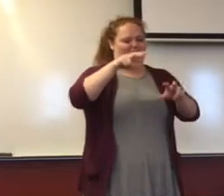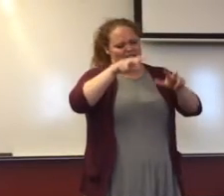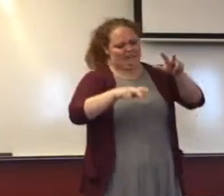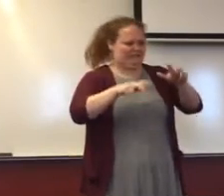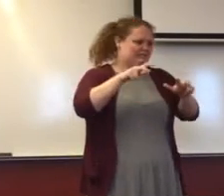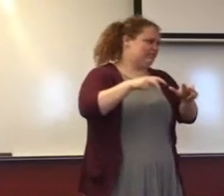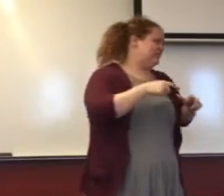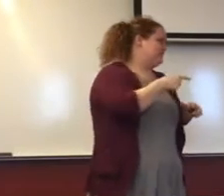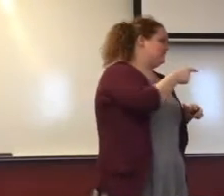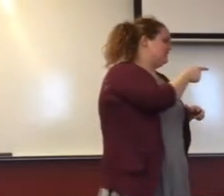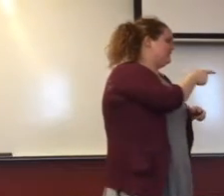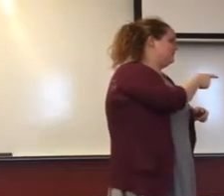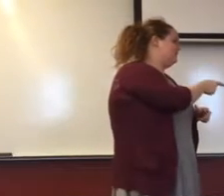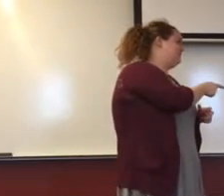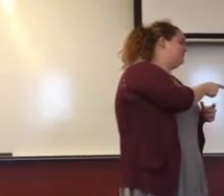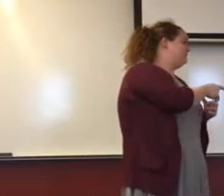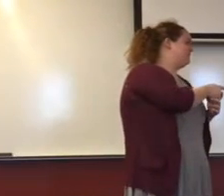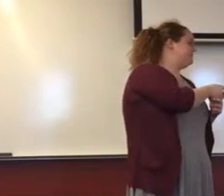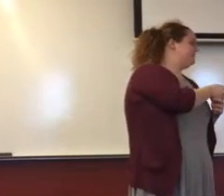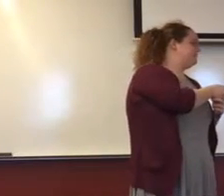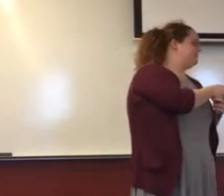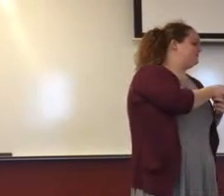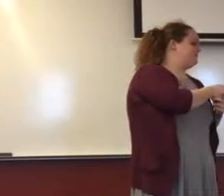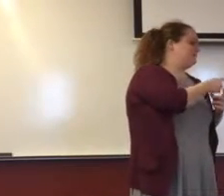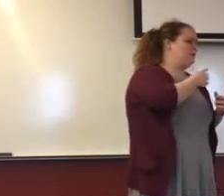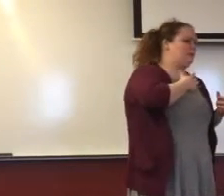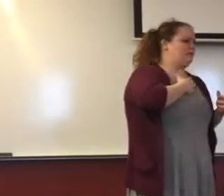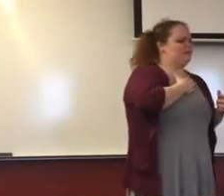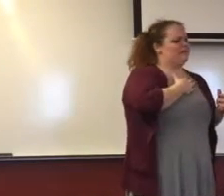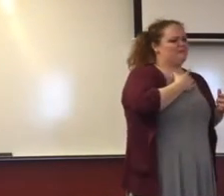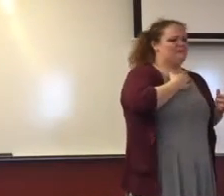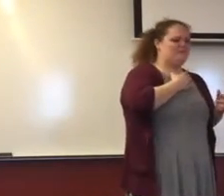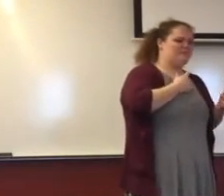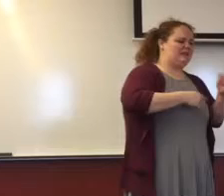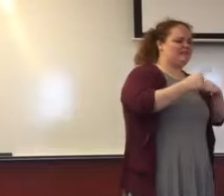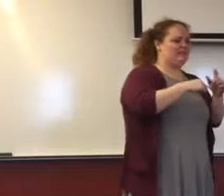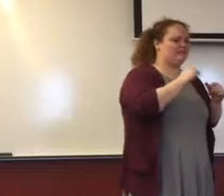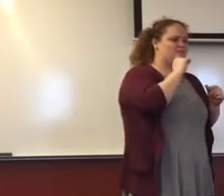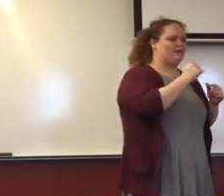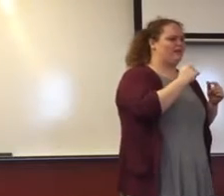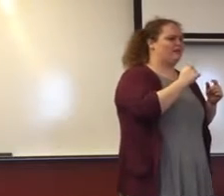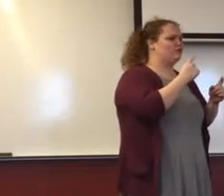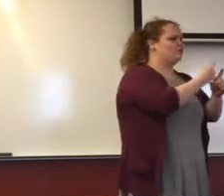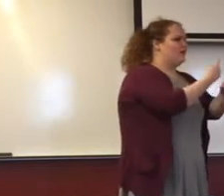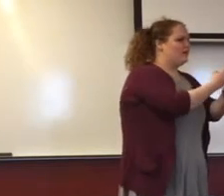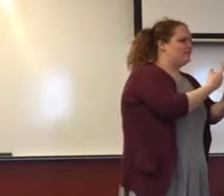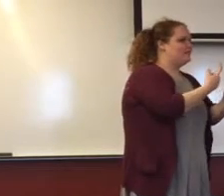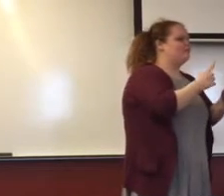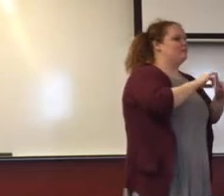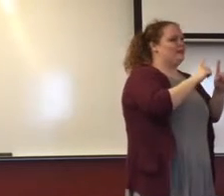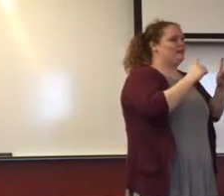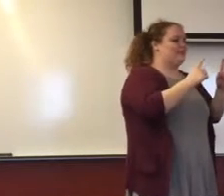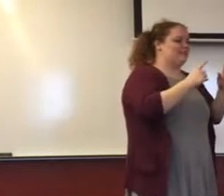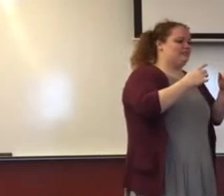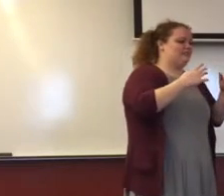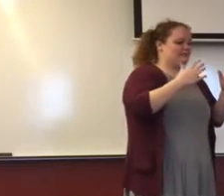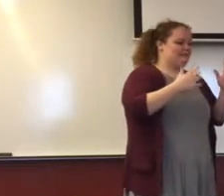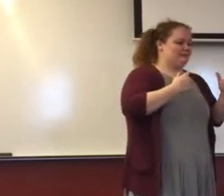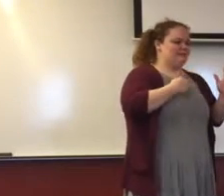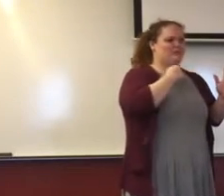I don't, like, sometimes my sign is not conceptually accurate with like what my hands are doing. Yeah, but they don't seem to mind.